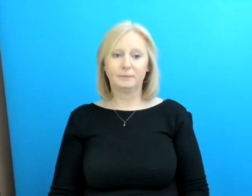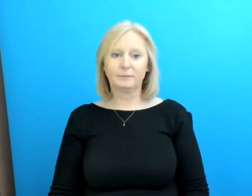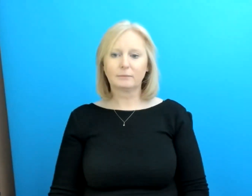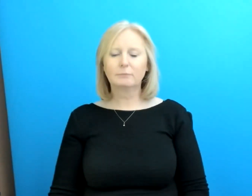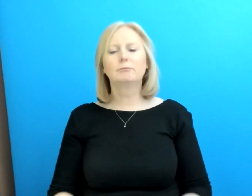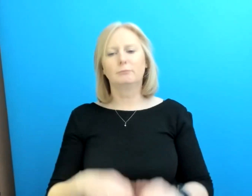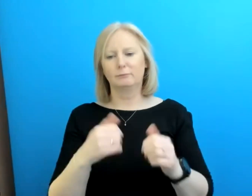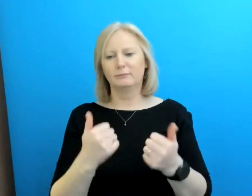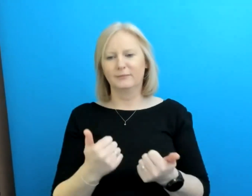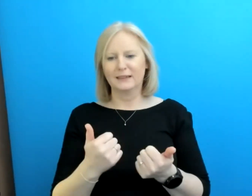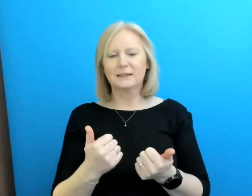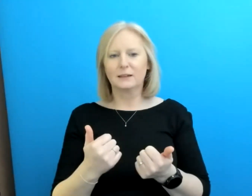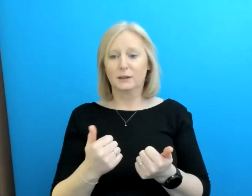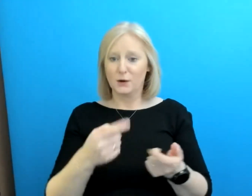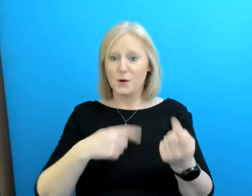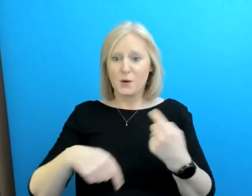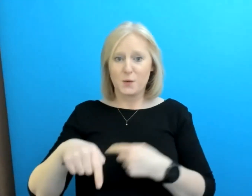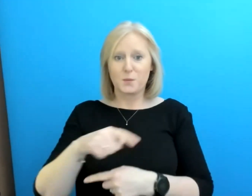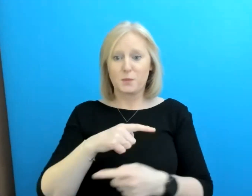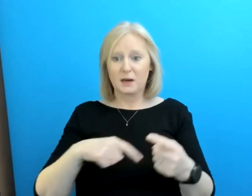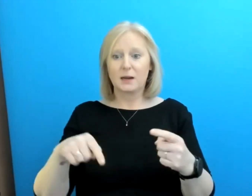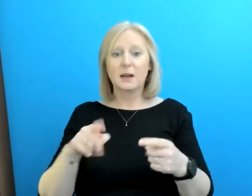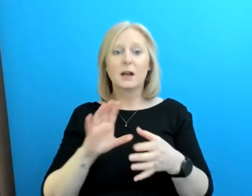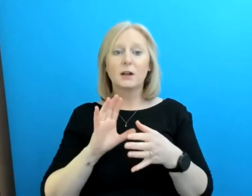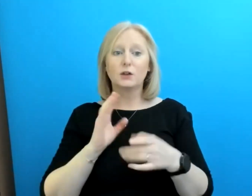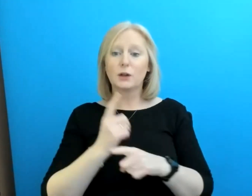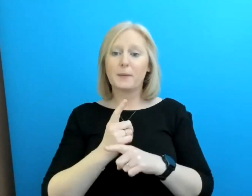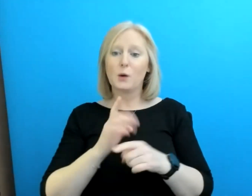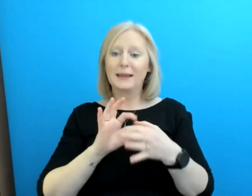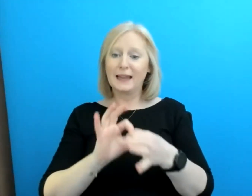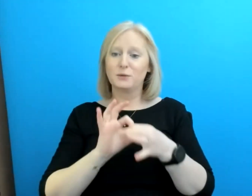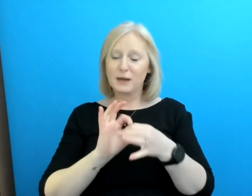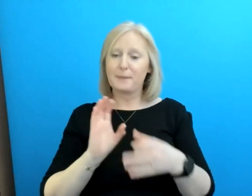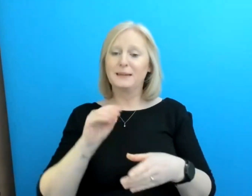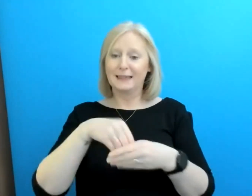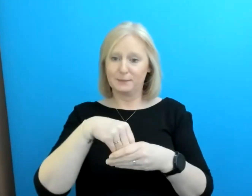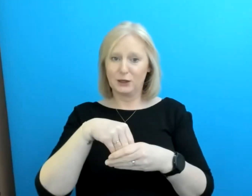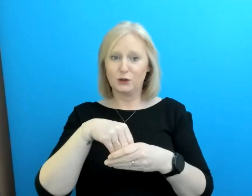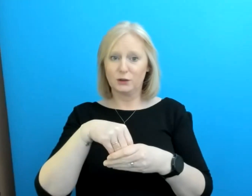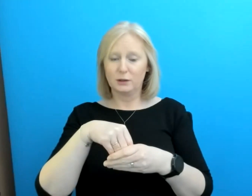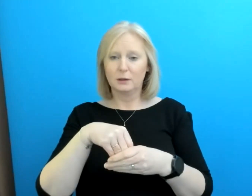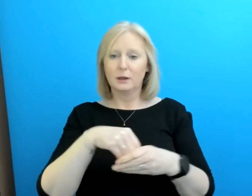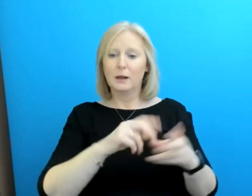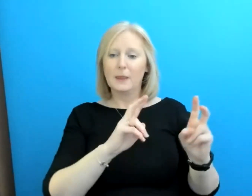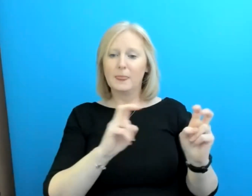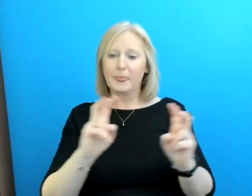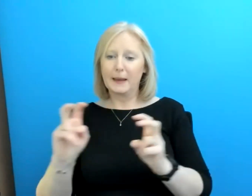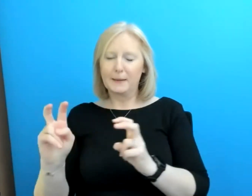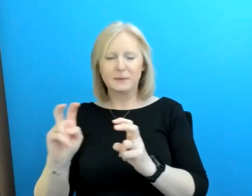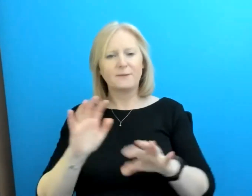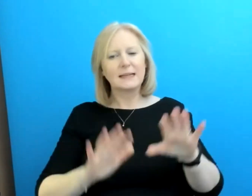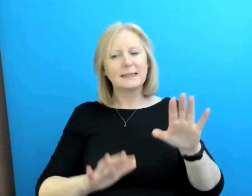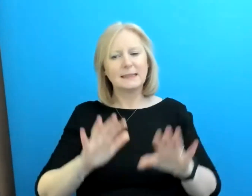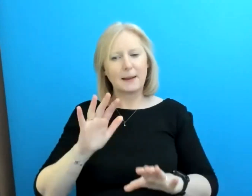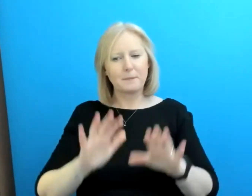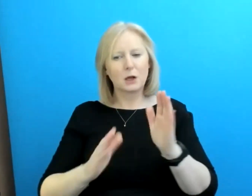Yeah, no worries. We were also covering engagement and participation, and the themes that came up were kind of similar to